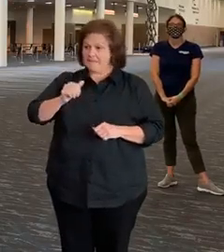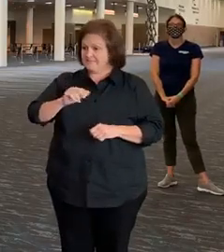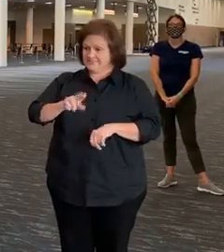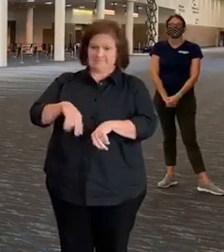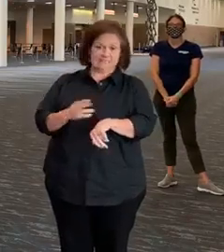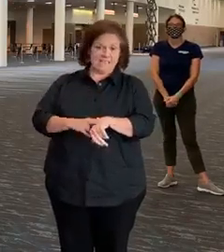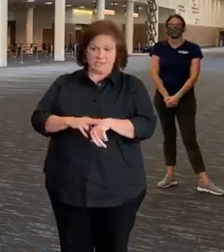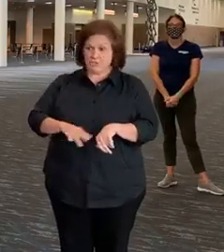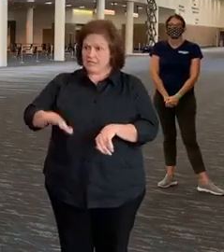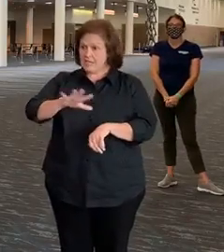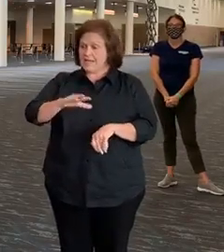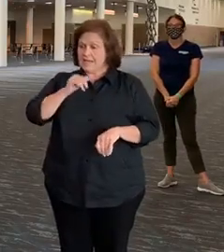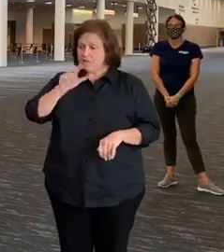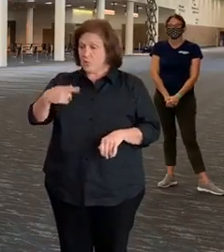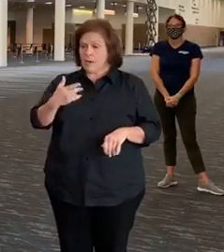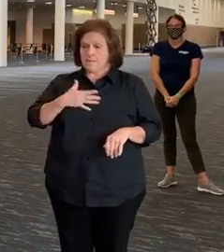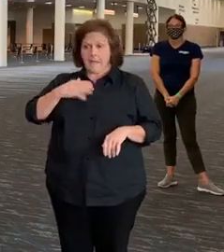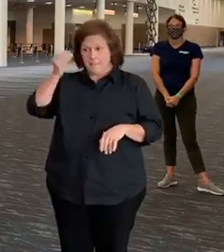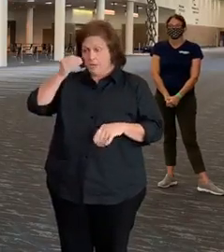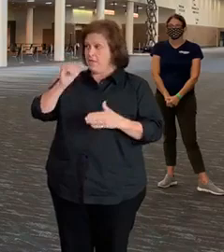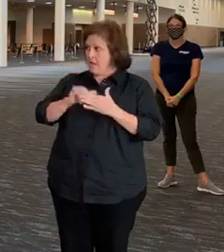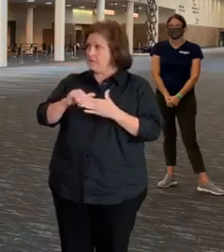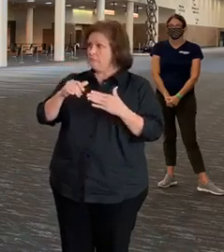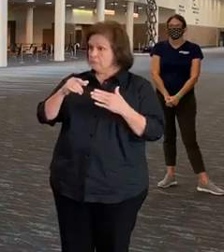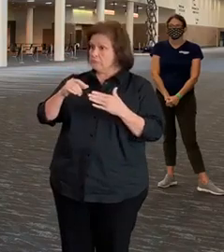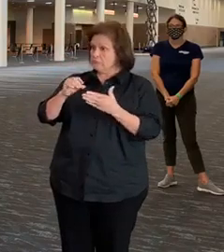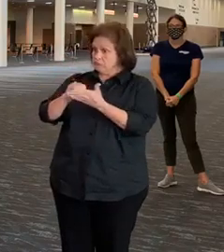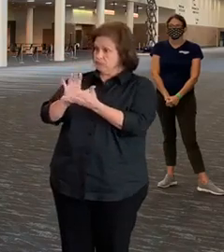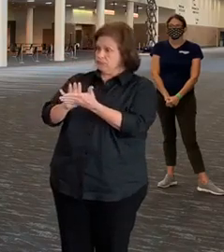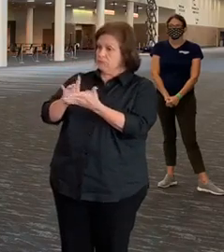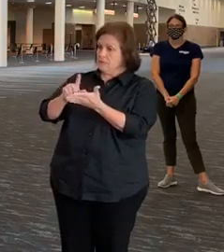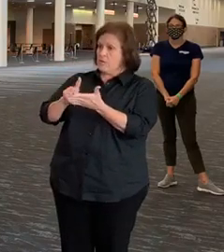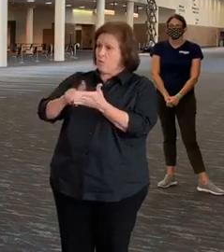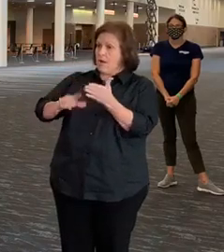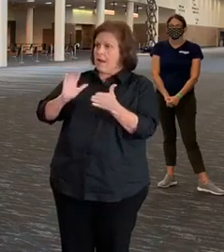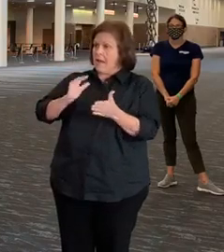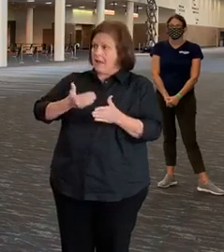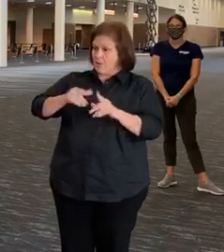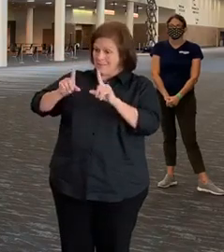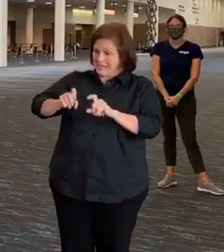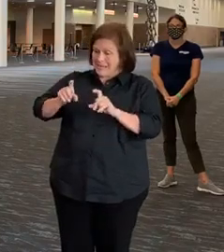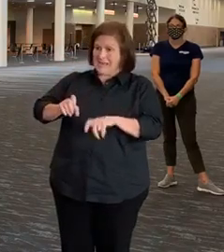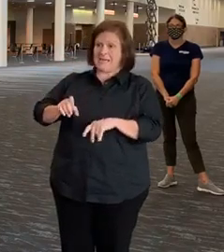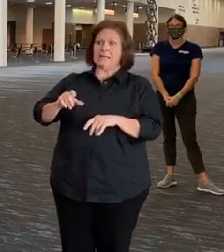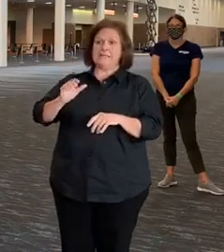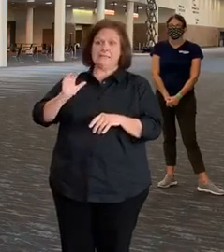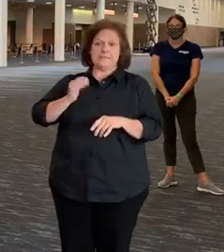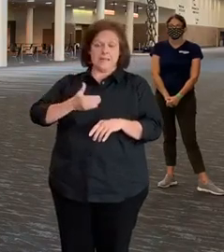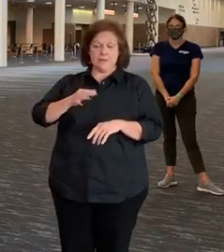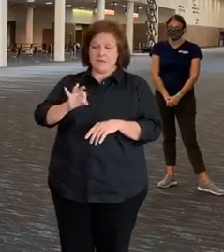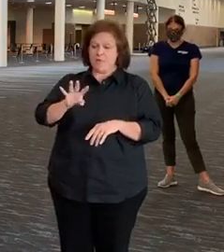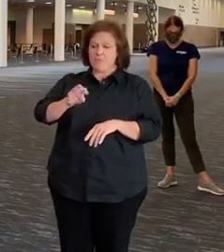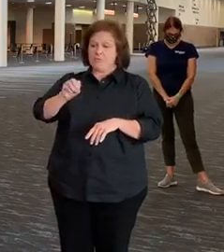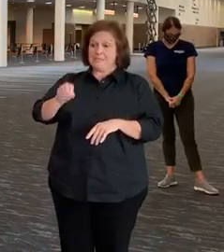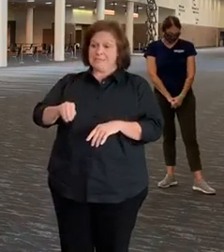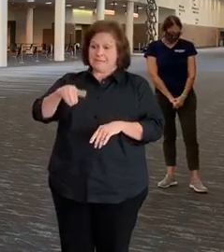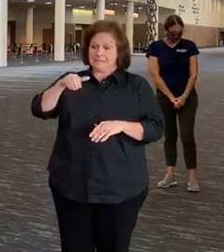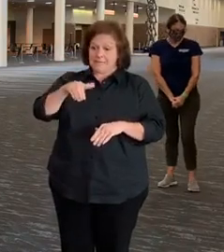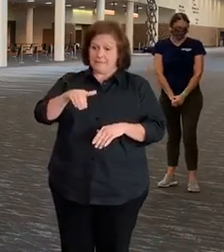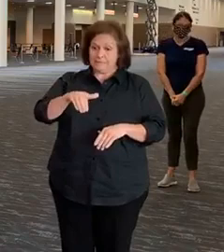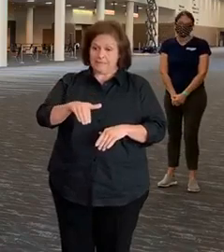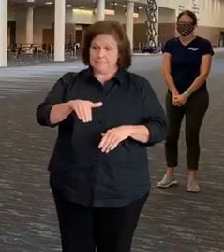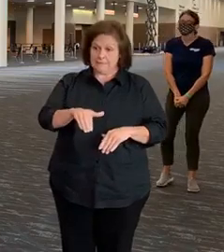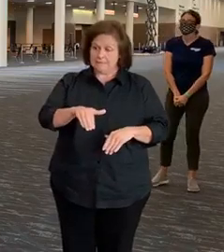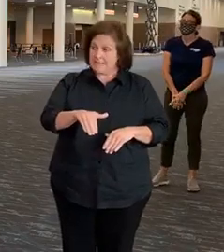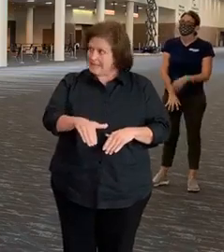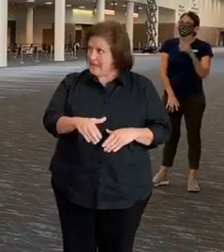opinion, and it's actually not just my opinion, it's documented as it relates to our testing ability, bringing that peak down 94%, and where we are